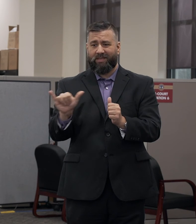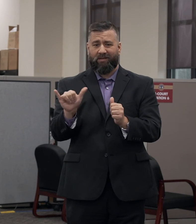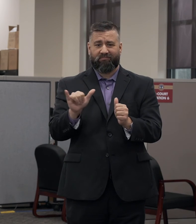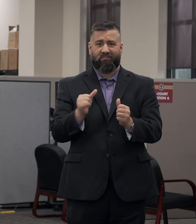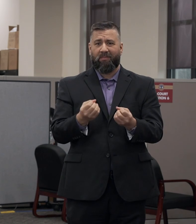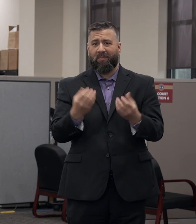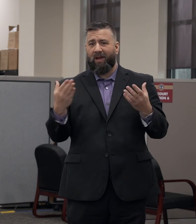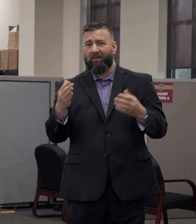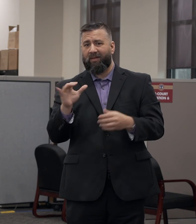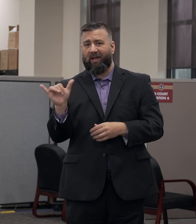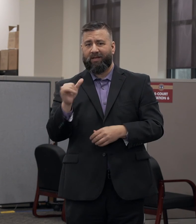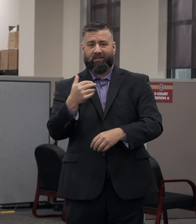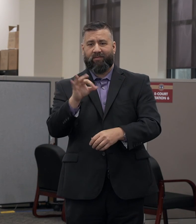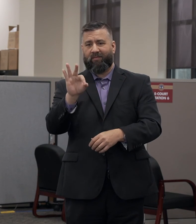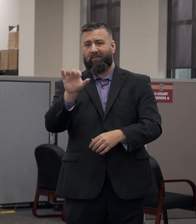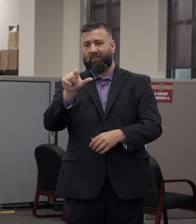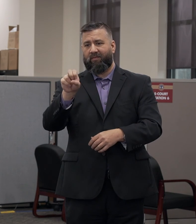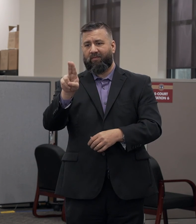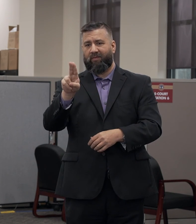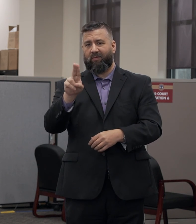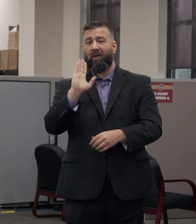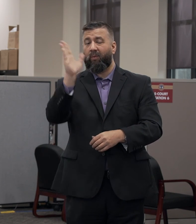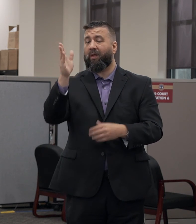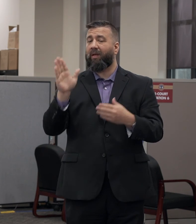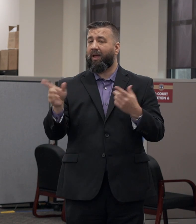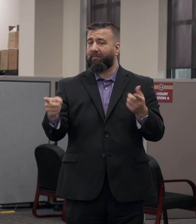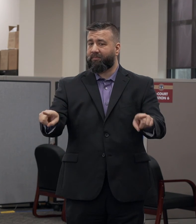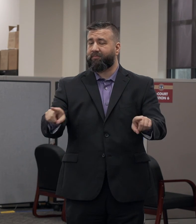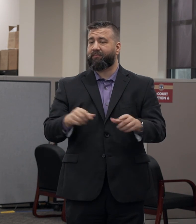get there as we get more vaccine into our community.